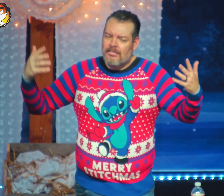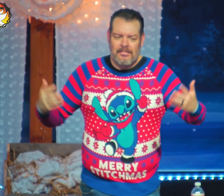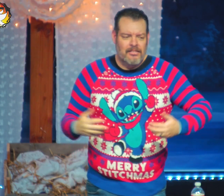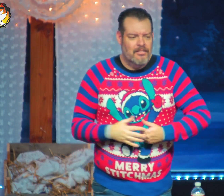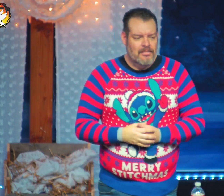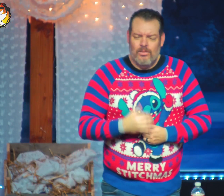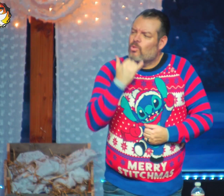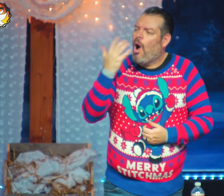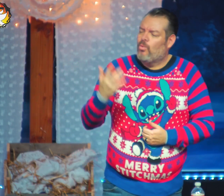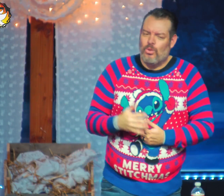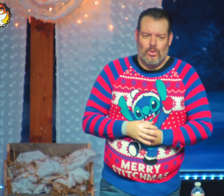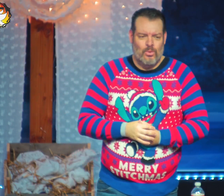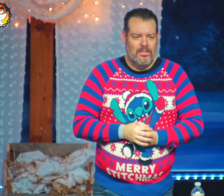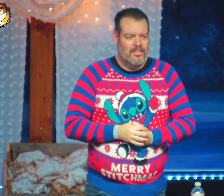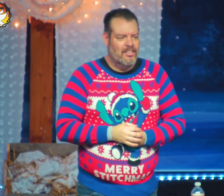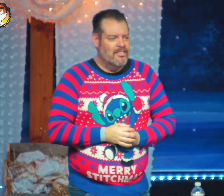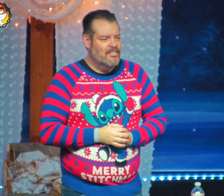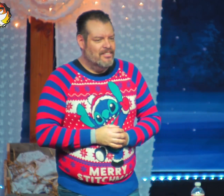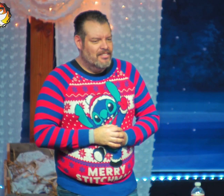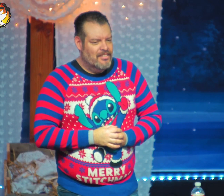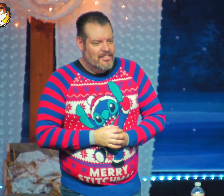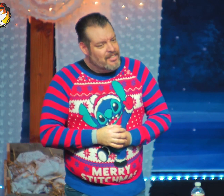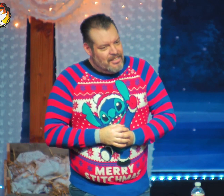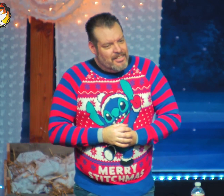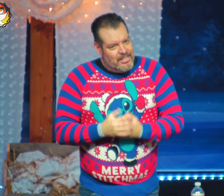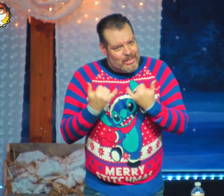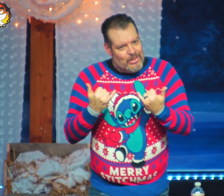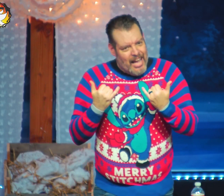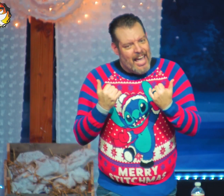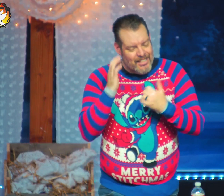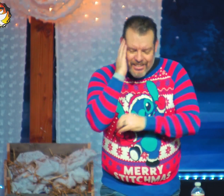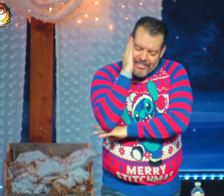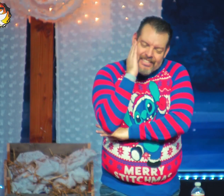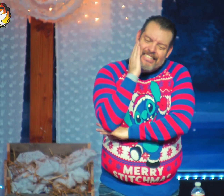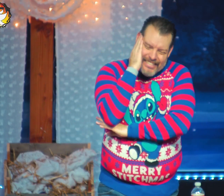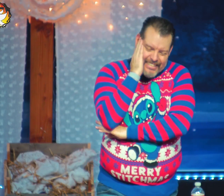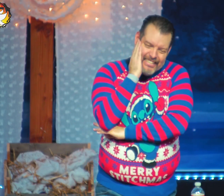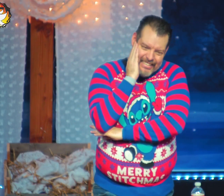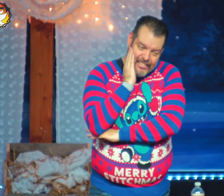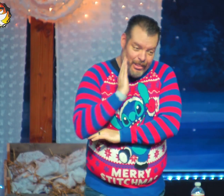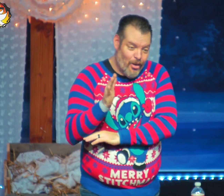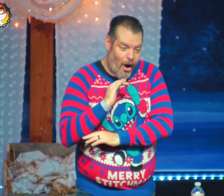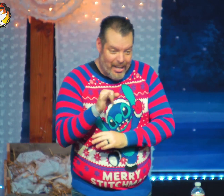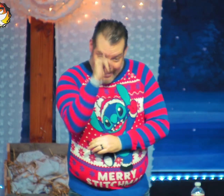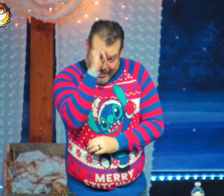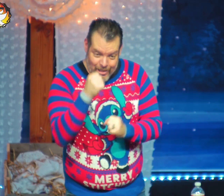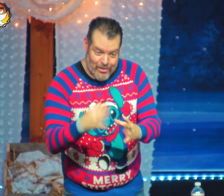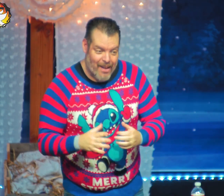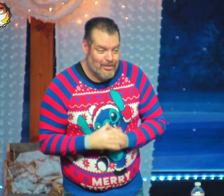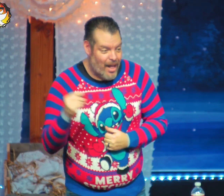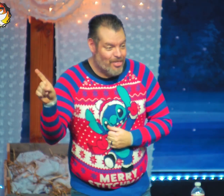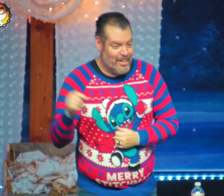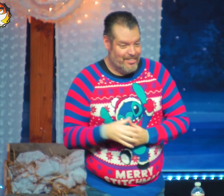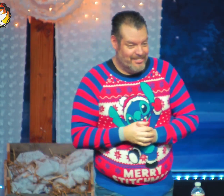You may stub your toe when you open the door, or maybe someone flips you off when you're driving. And maybe you're flipping someone off while you're